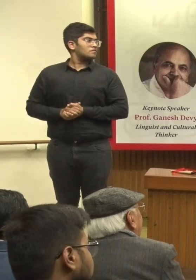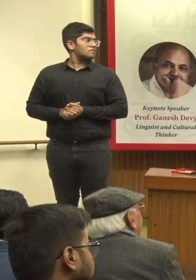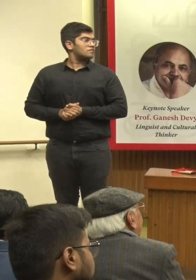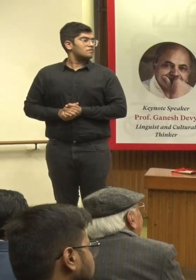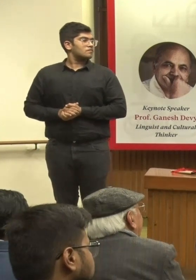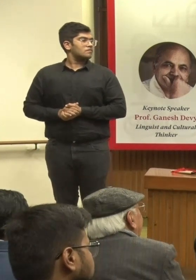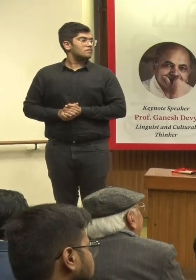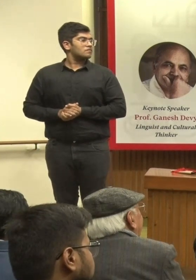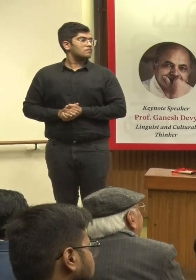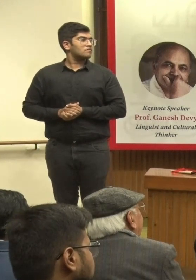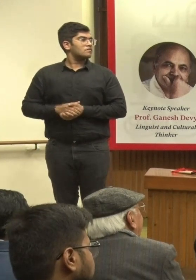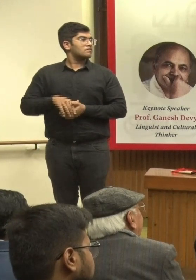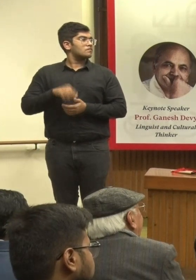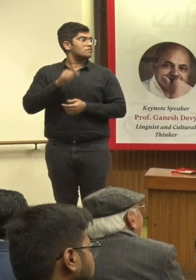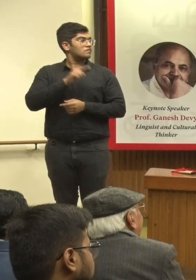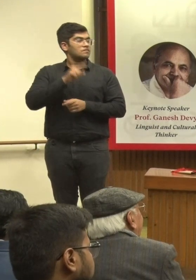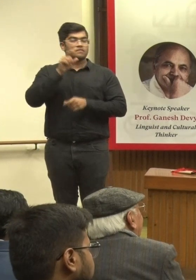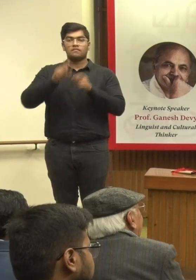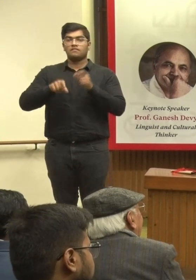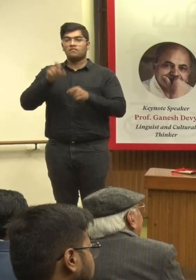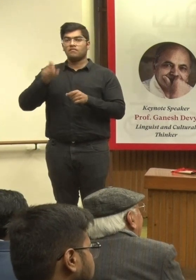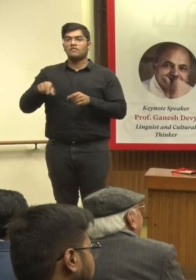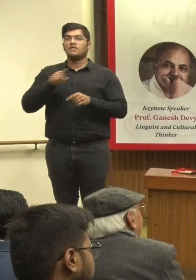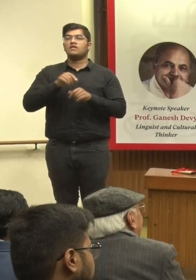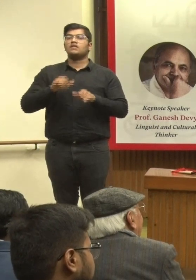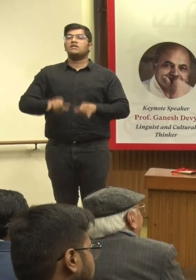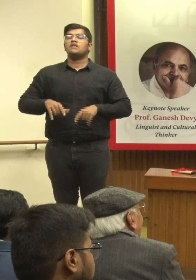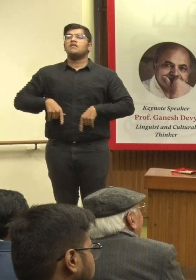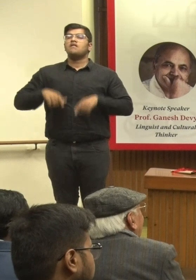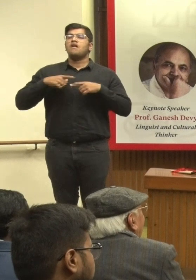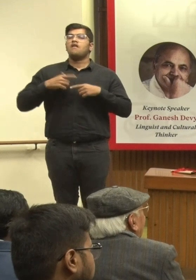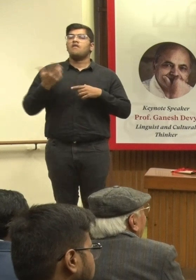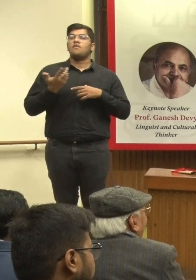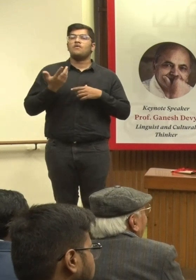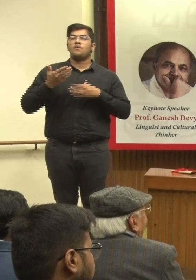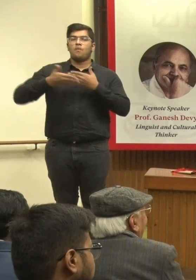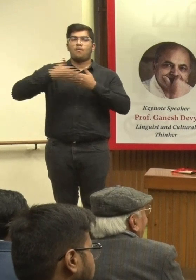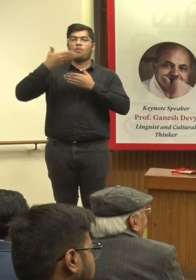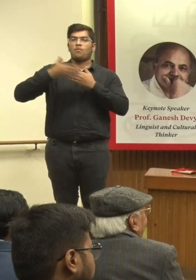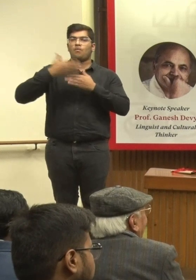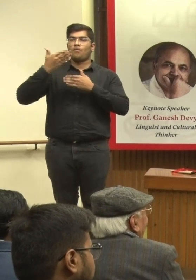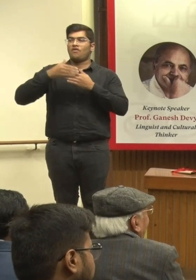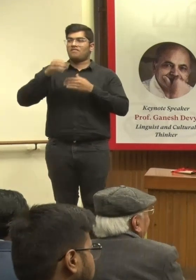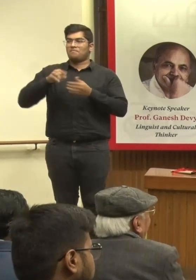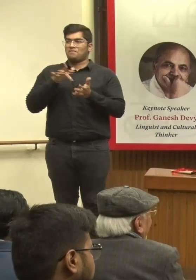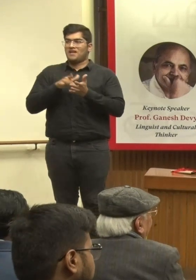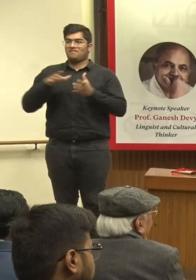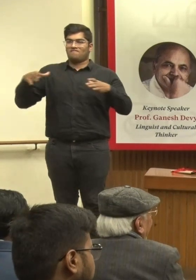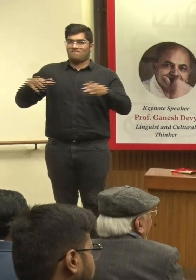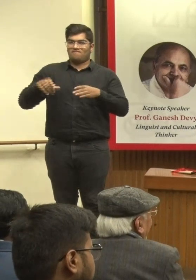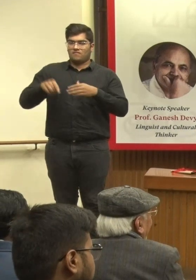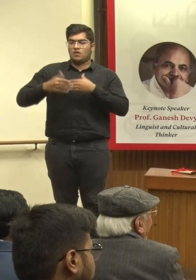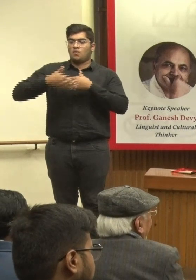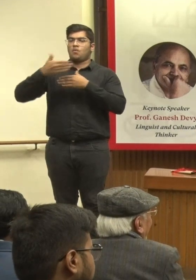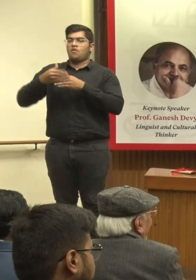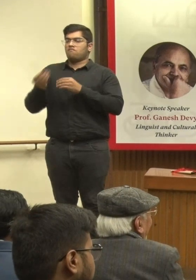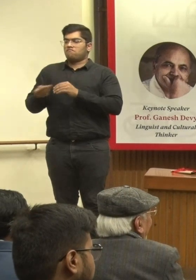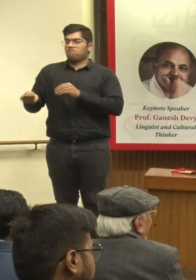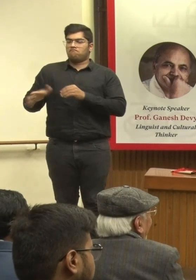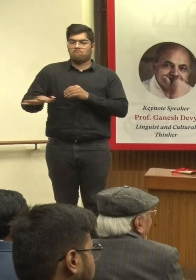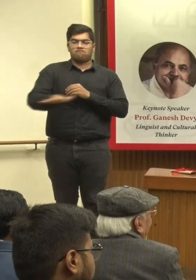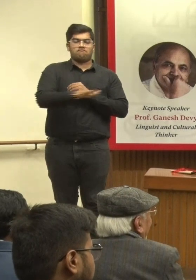They tended to stay along the walls of these settlements, and